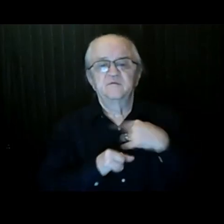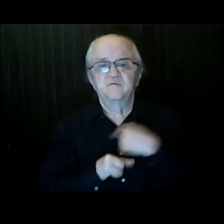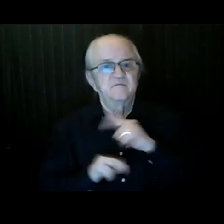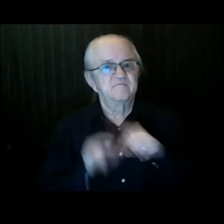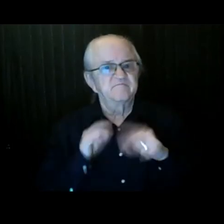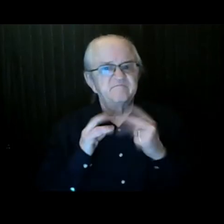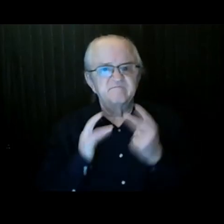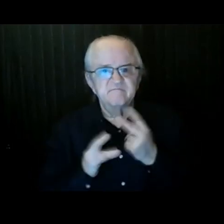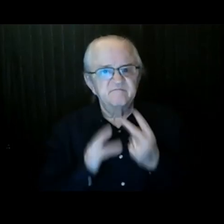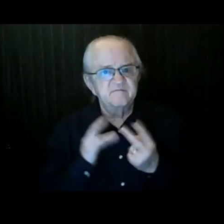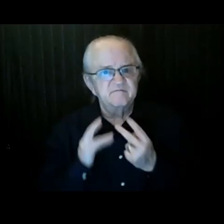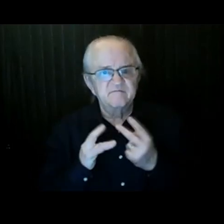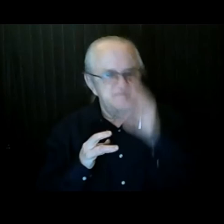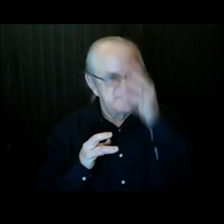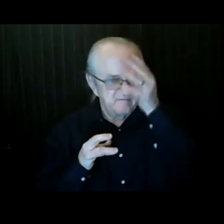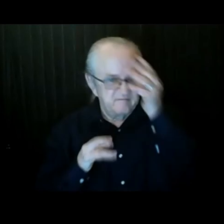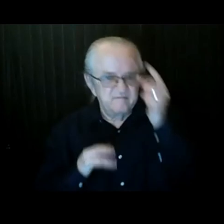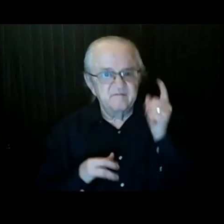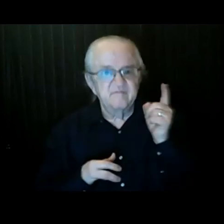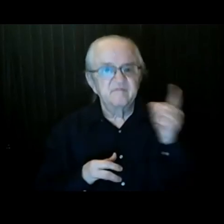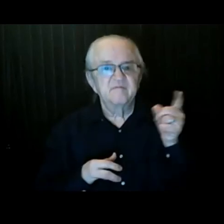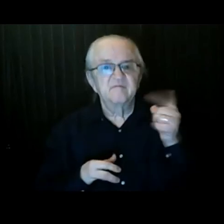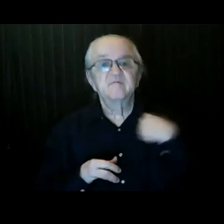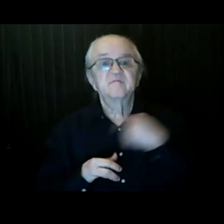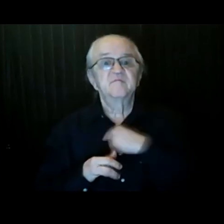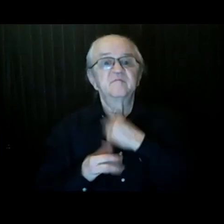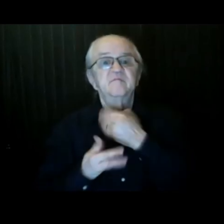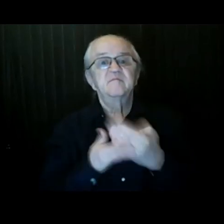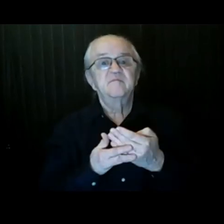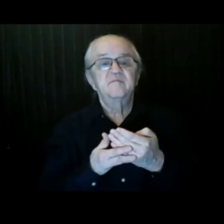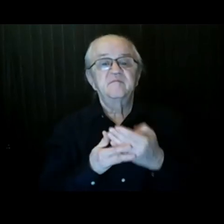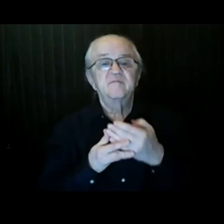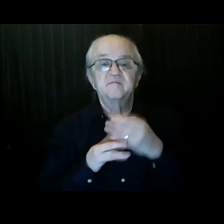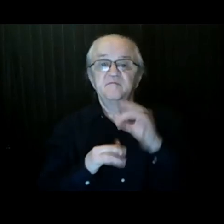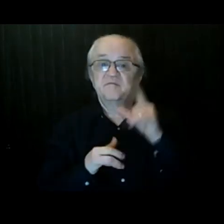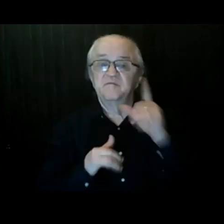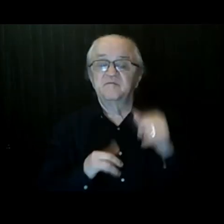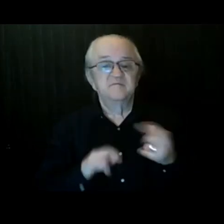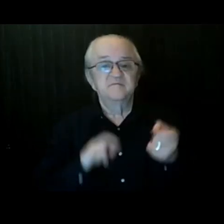him. When we got to Florida, though, all bets were off.